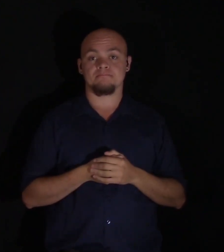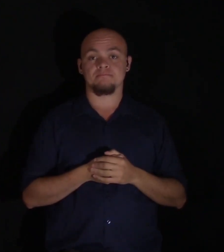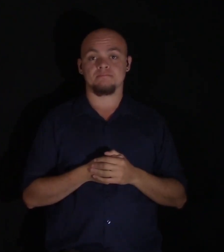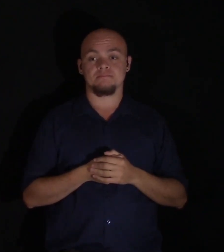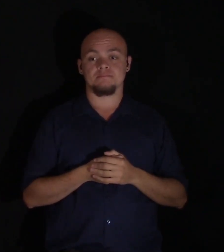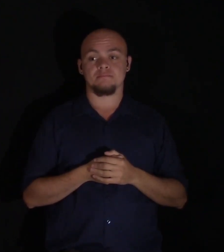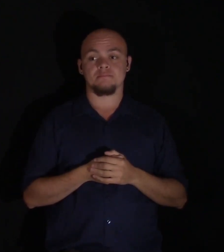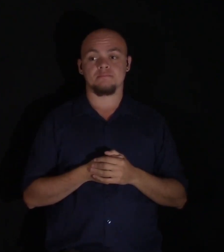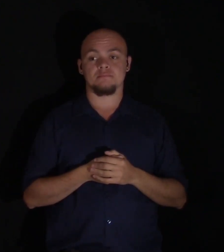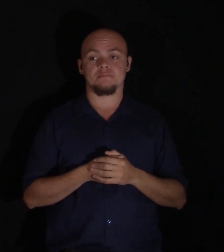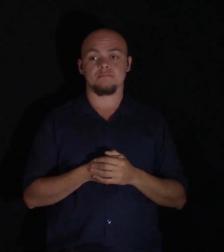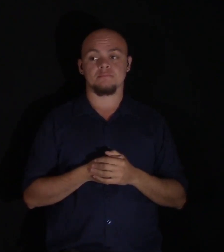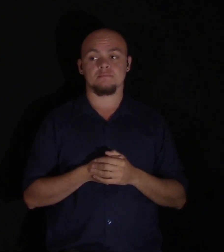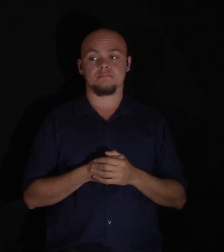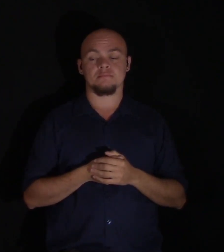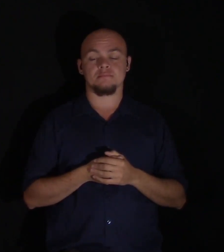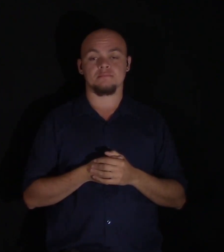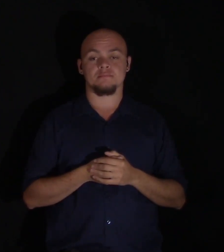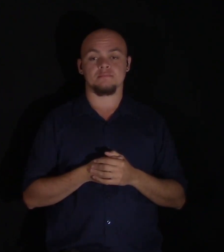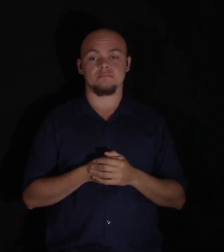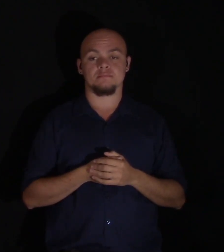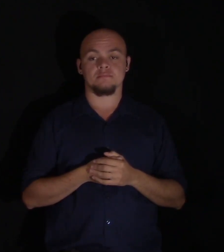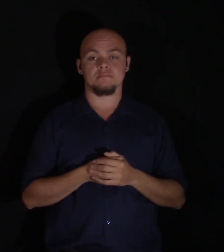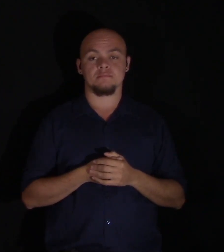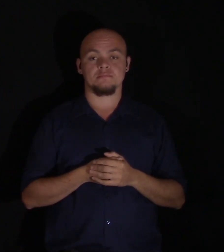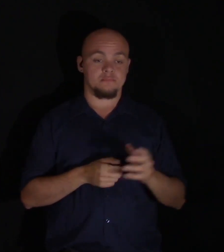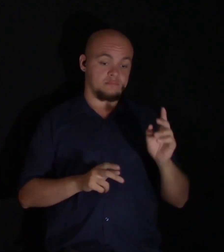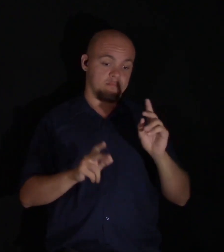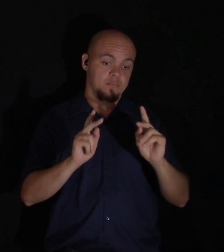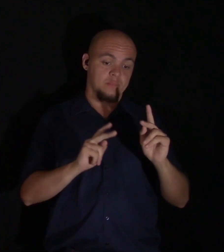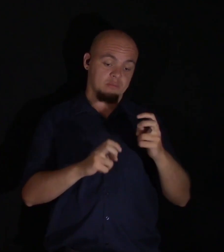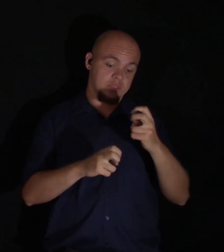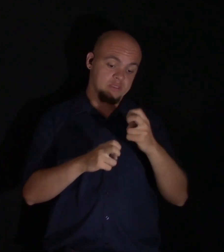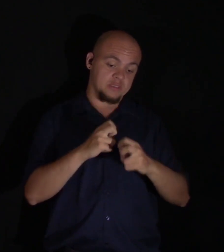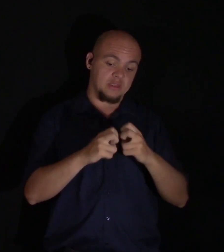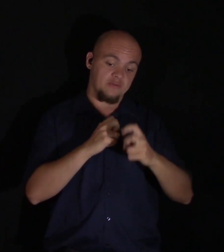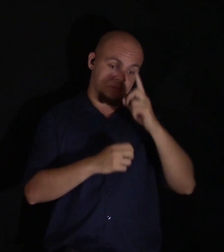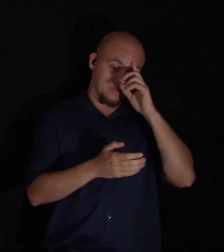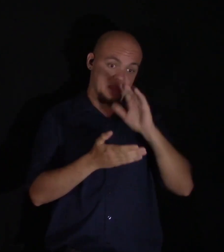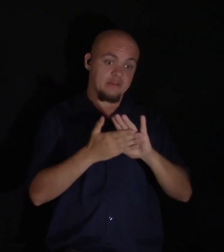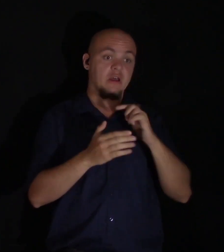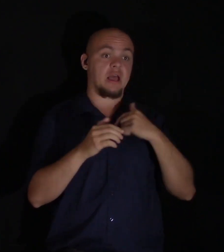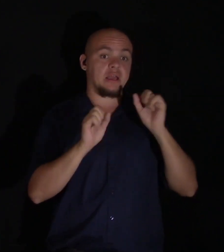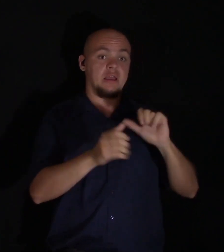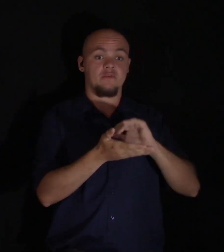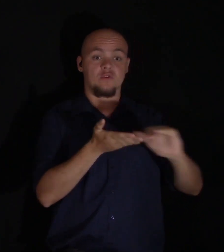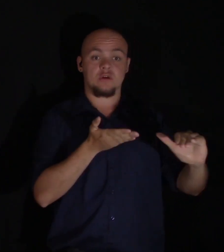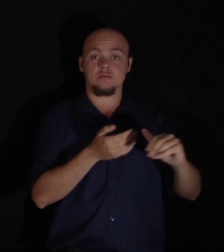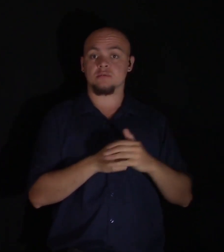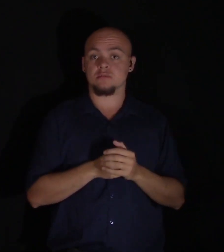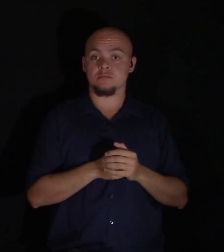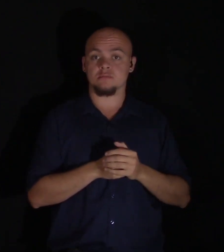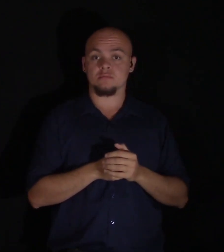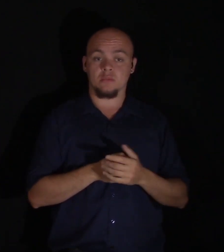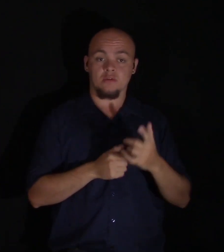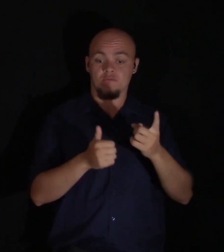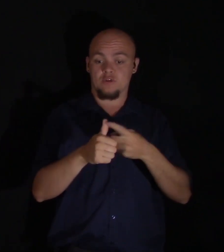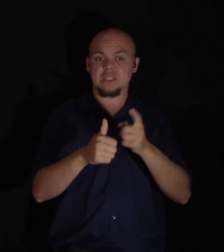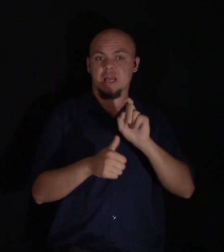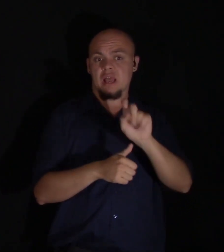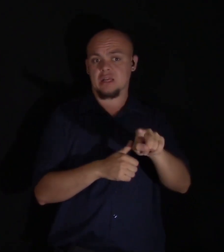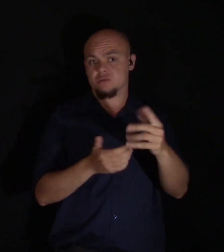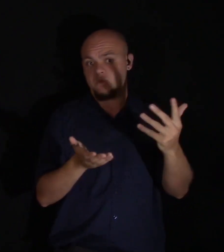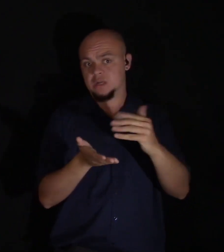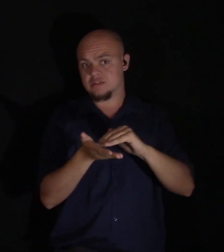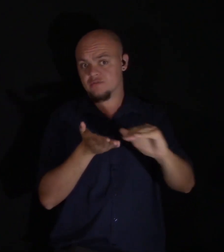When people find it hard to believe that I can forgive my ex-husband and others, I ask them what forgiving means to them.